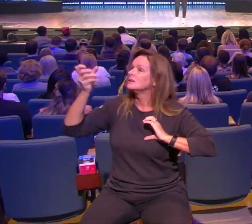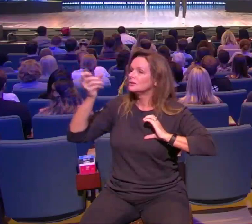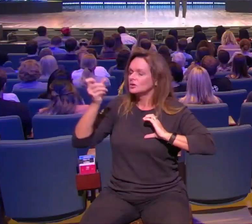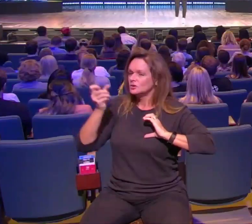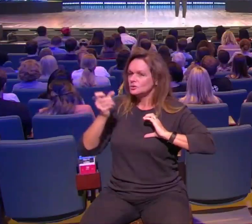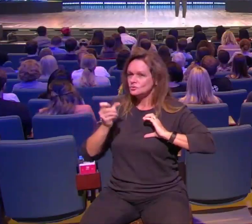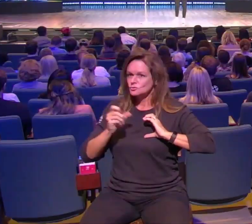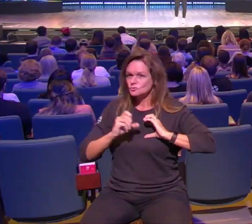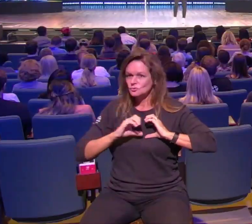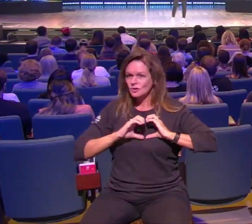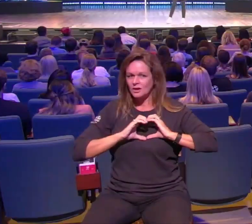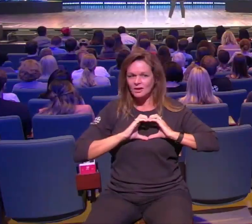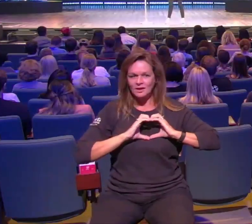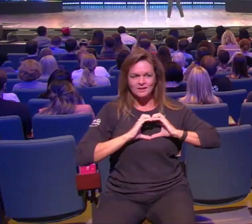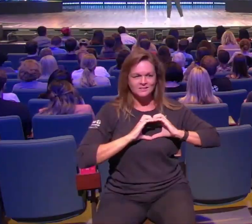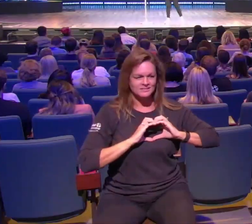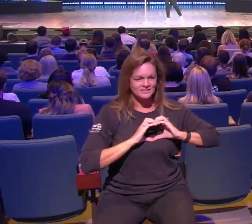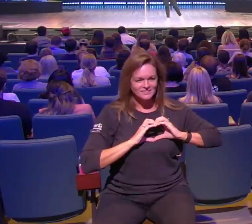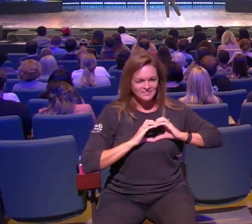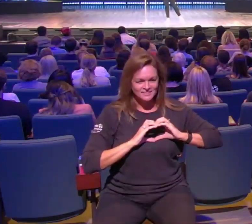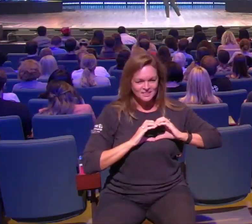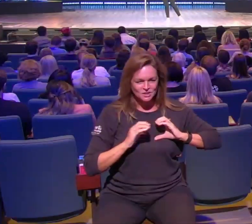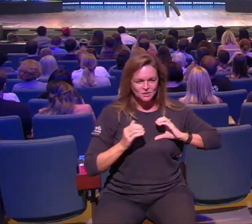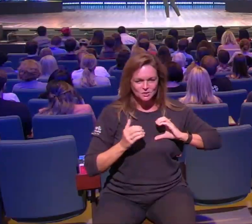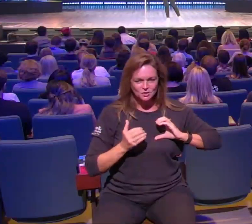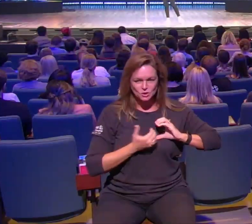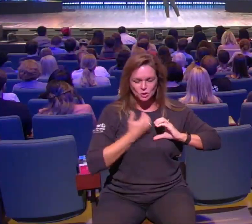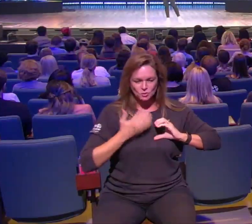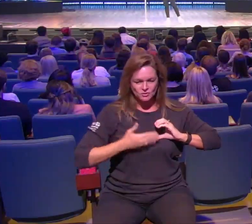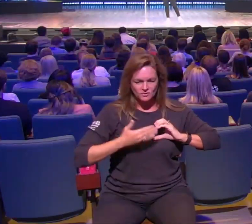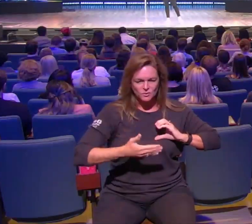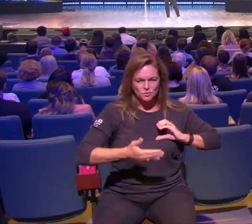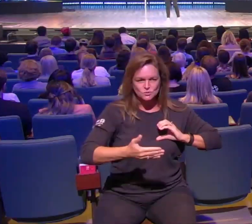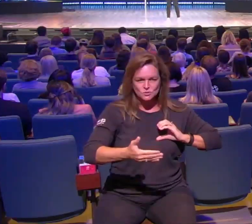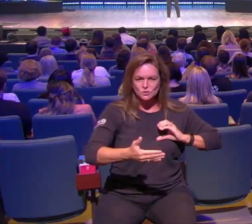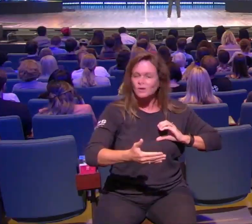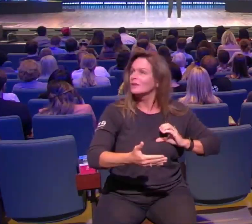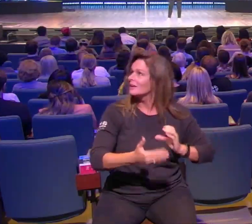good as it was gonna get, that God had a future that she was going to get to step into.